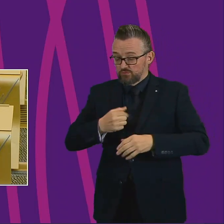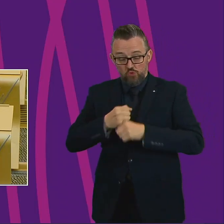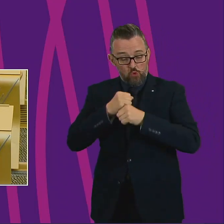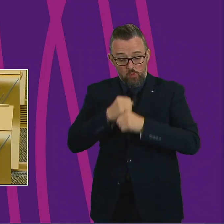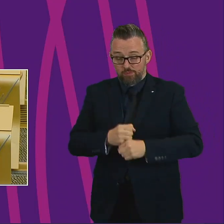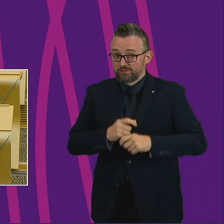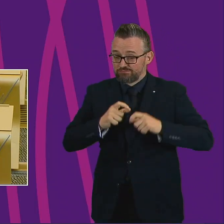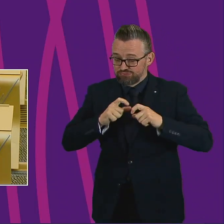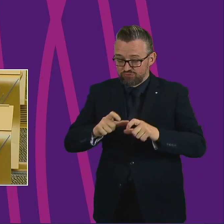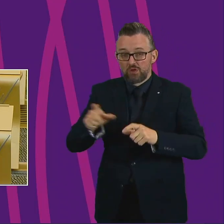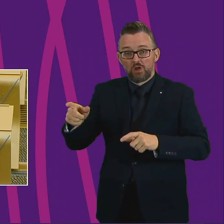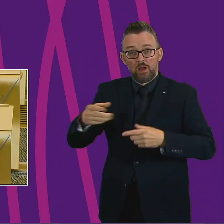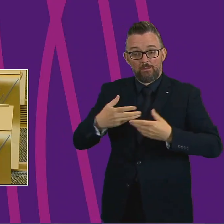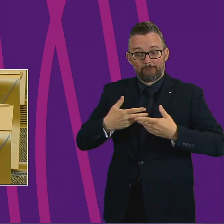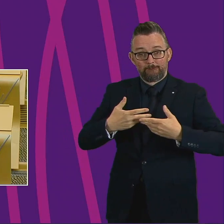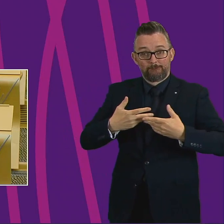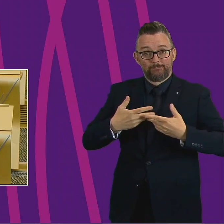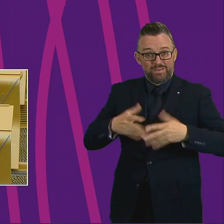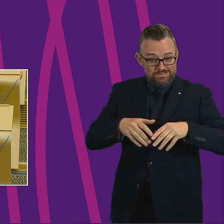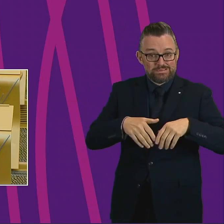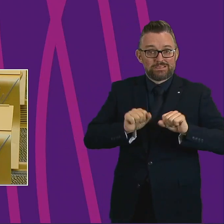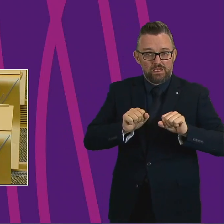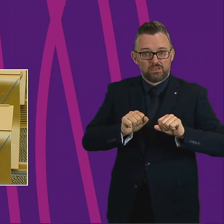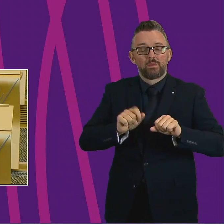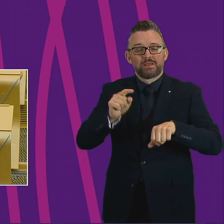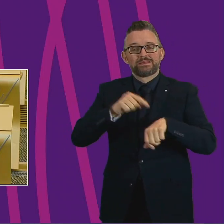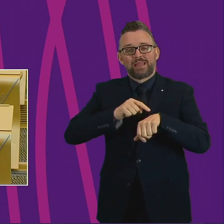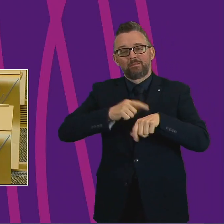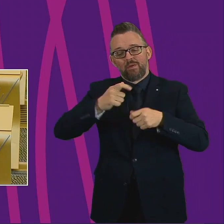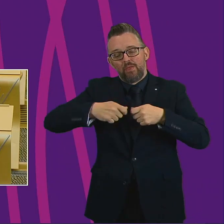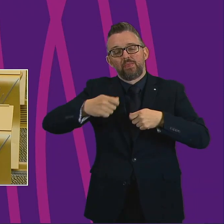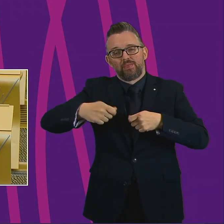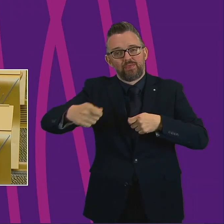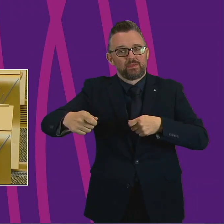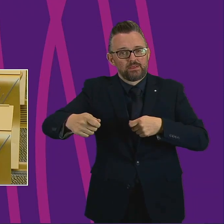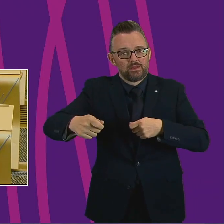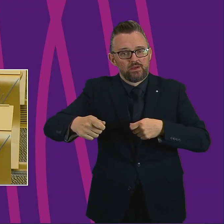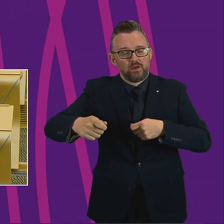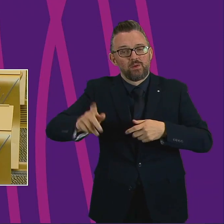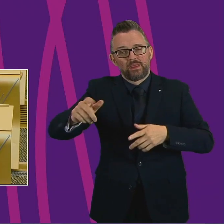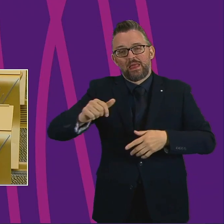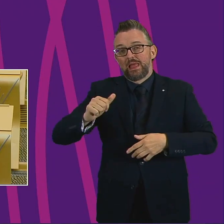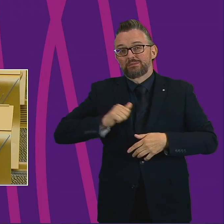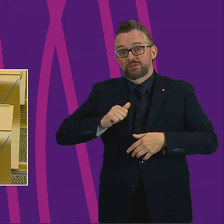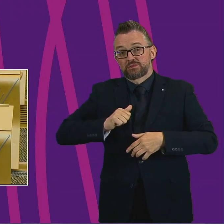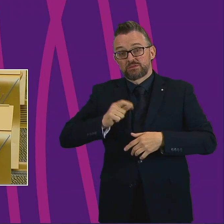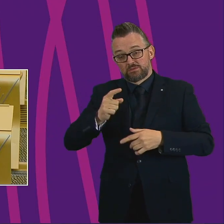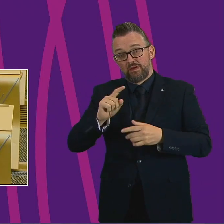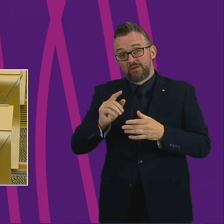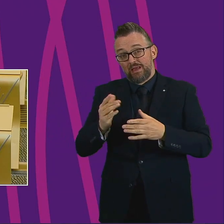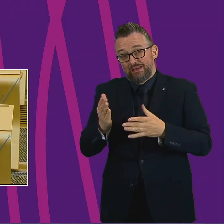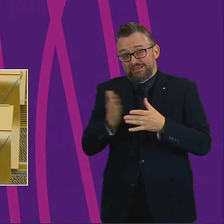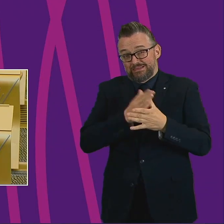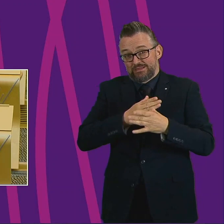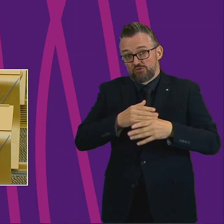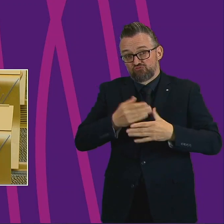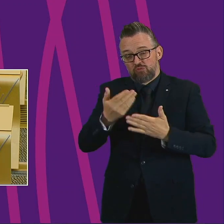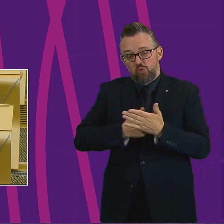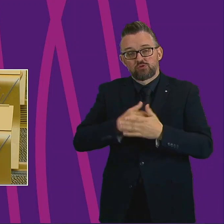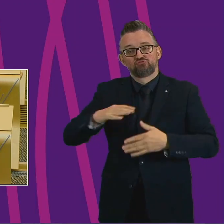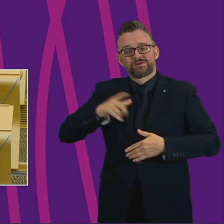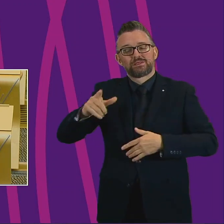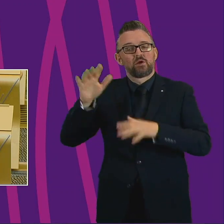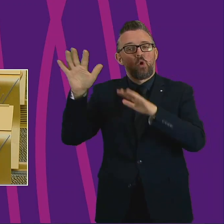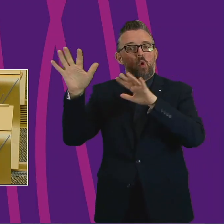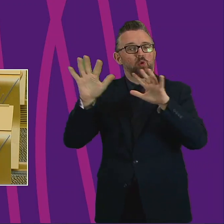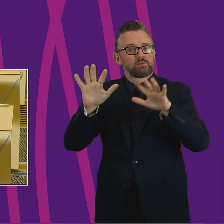have undertaken some of that and they will take longer, so it is now anticipated that the initial report will be available in the autumn. That